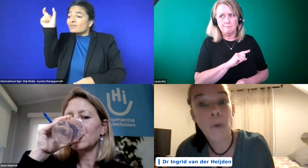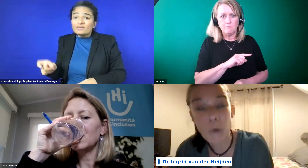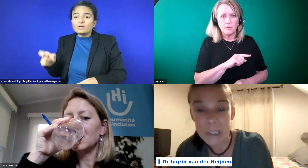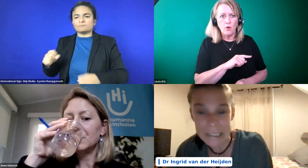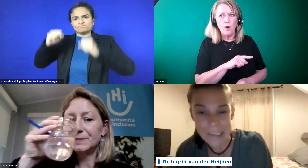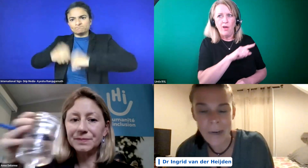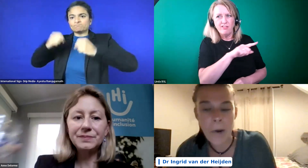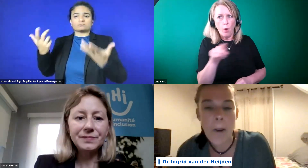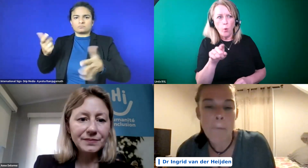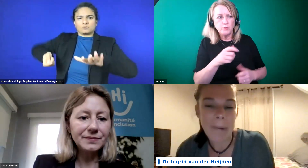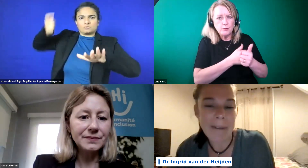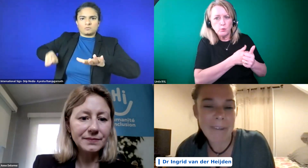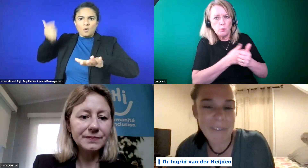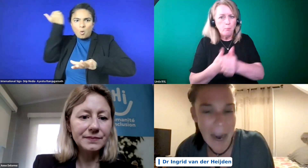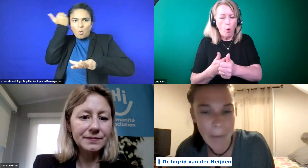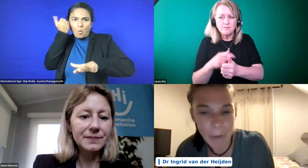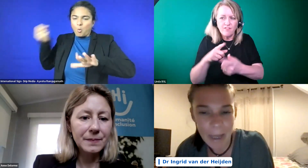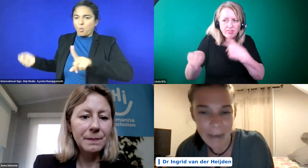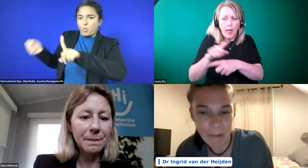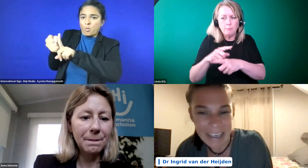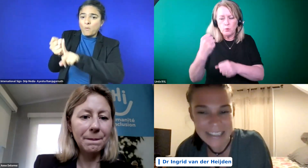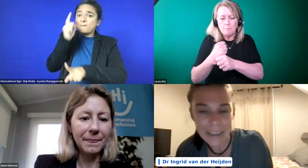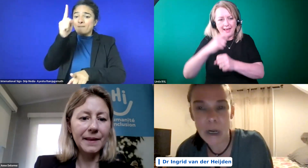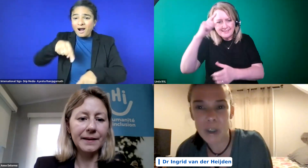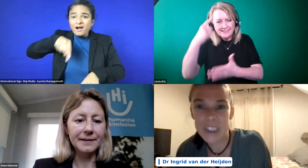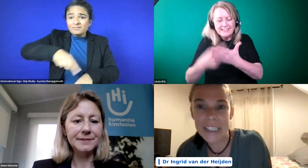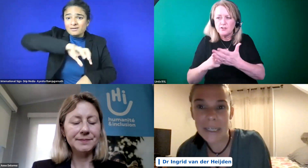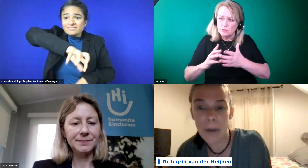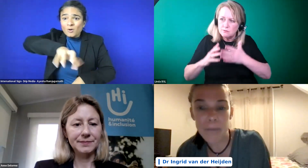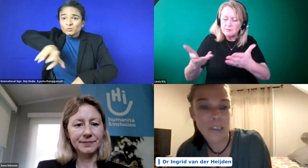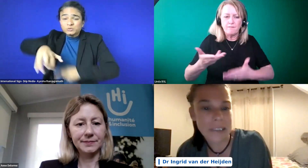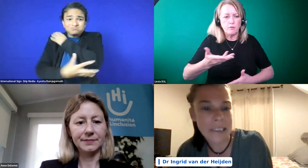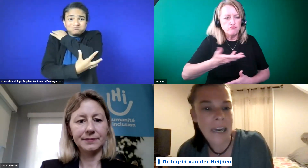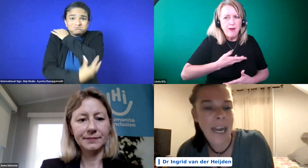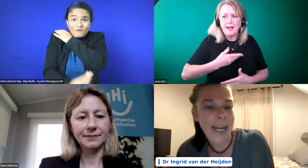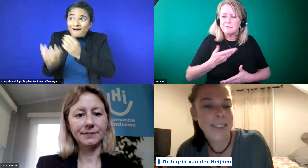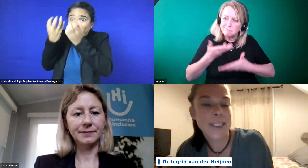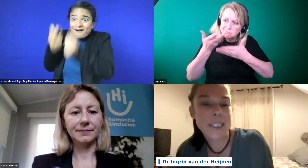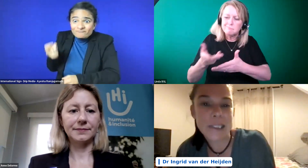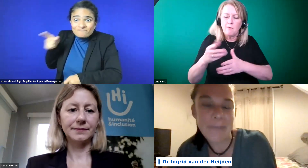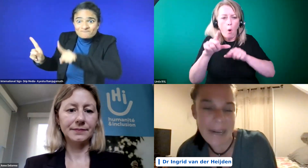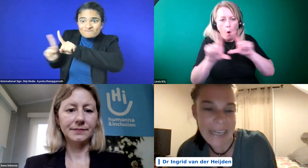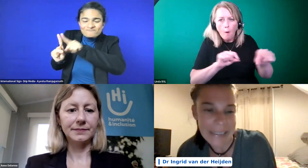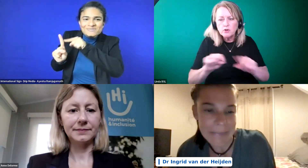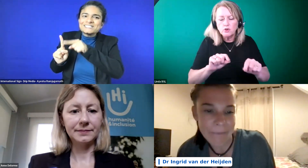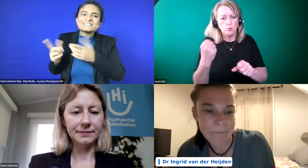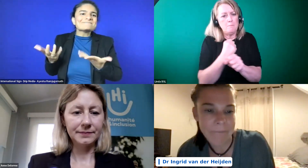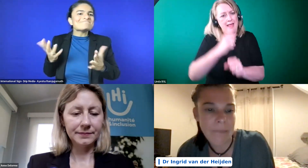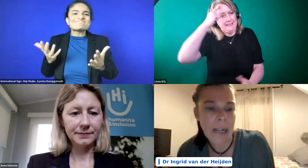decision-making supporters become a viable and rights-enhancing option in